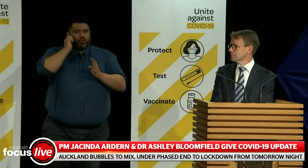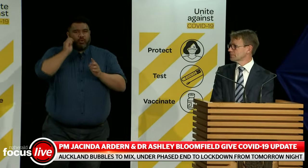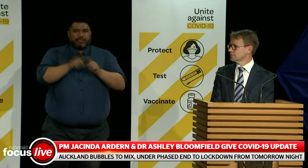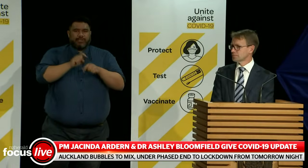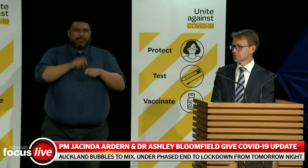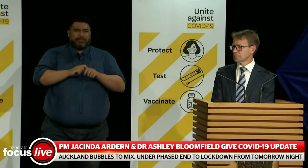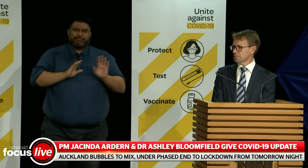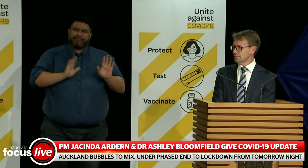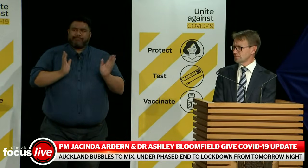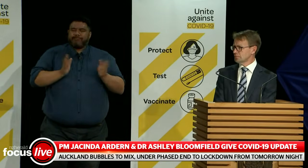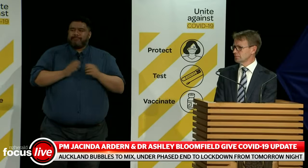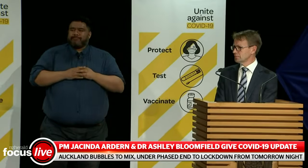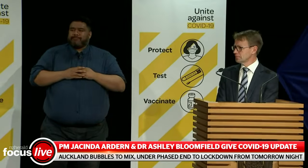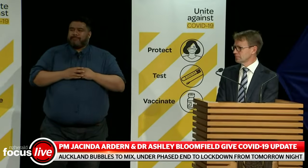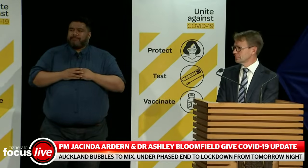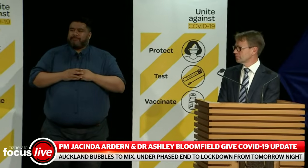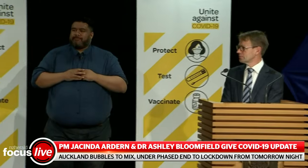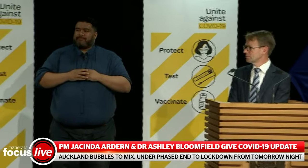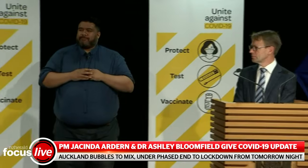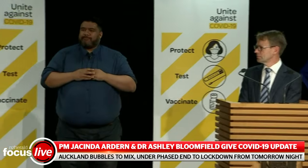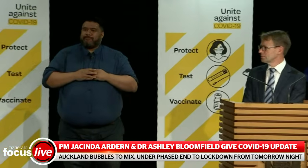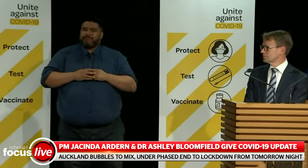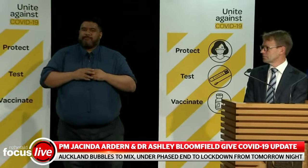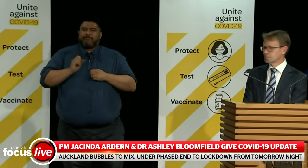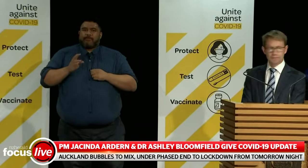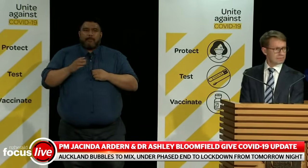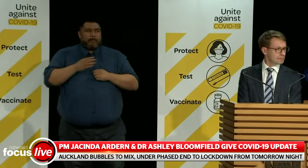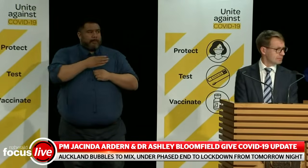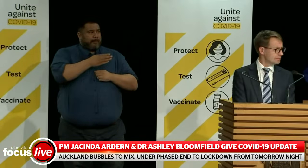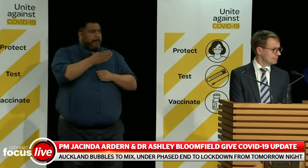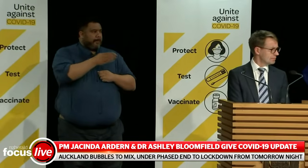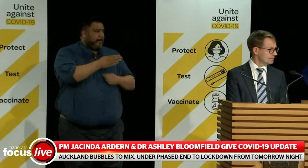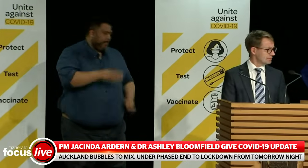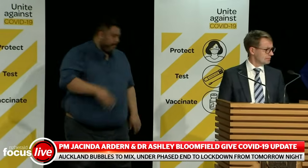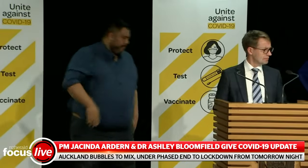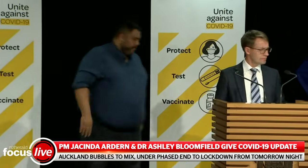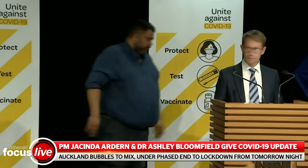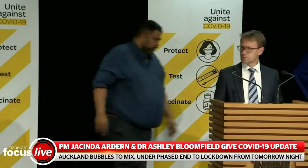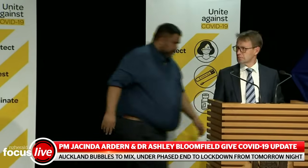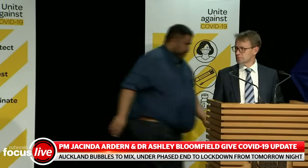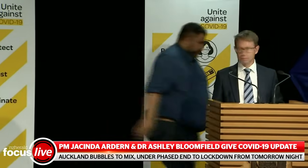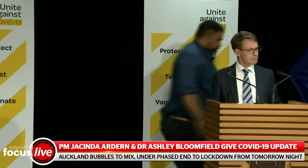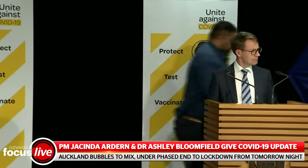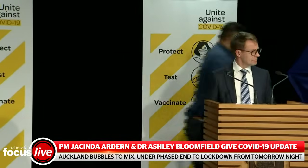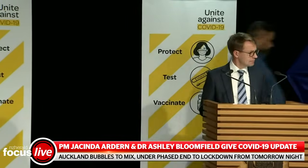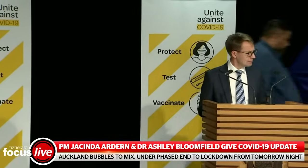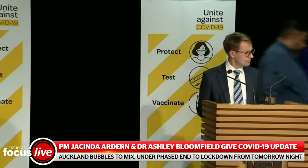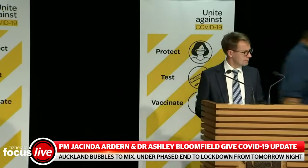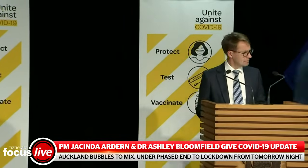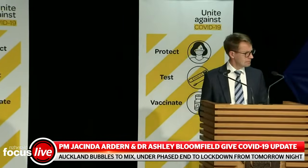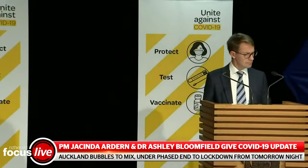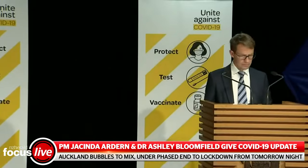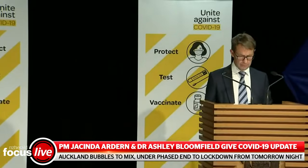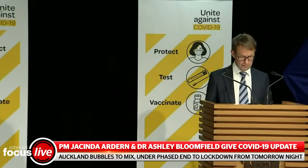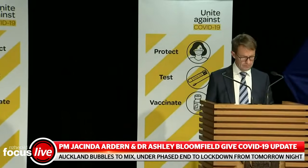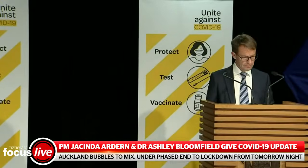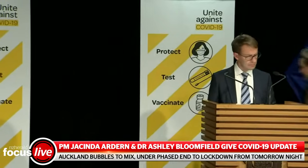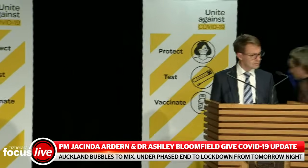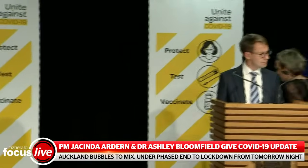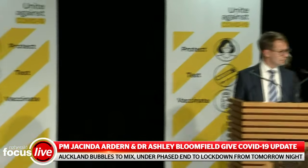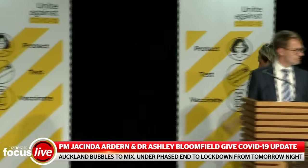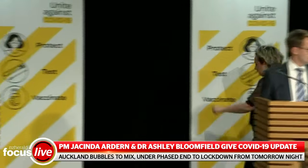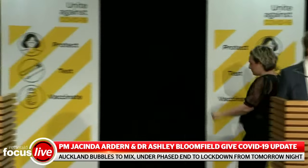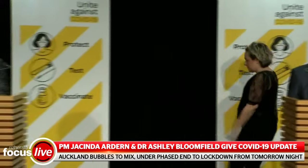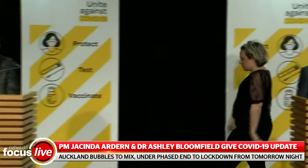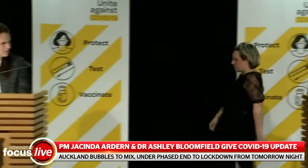Very practical advice. Okay, I'm going to keep panning around. I'm sorry, I didn't see you, Janae, so. Thank you. I mean, today's news will come